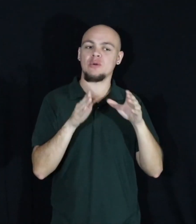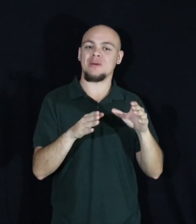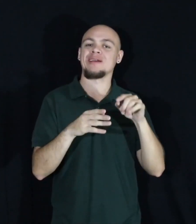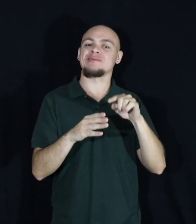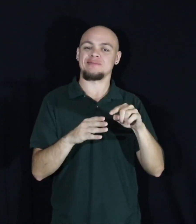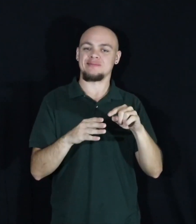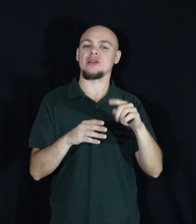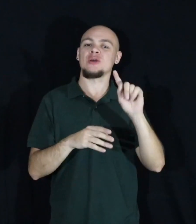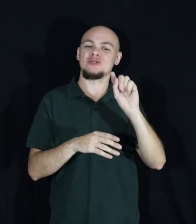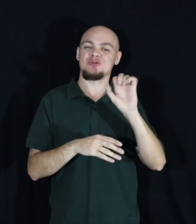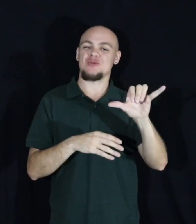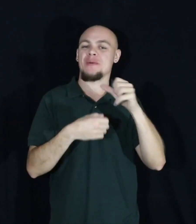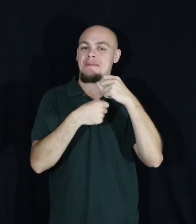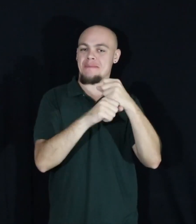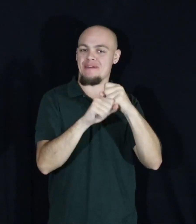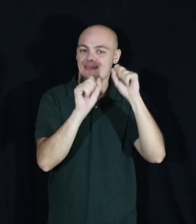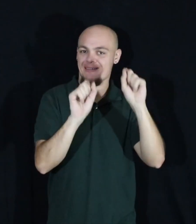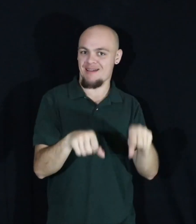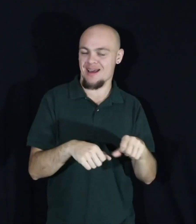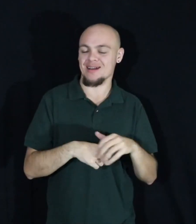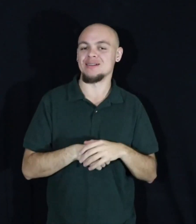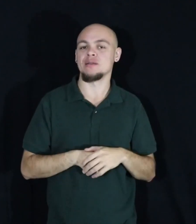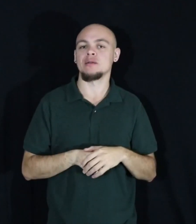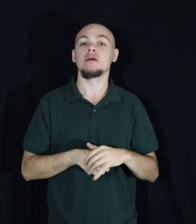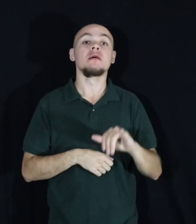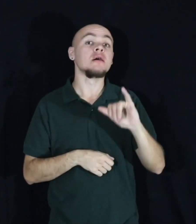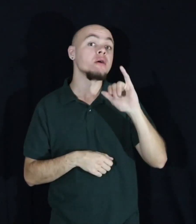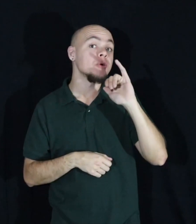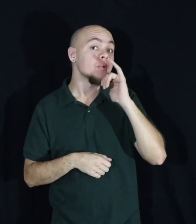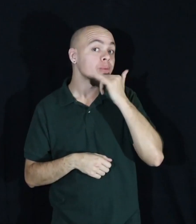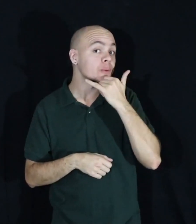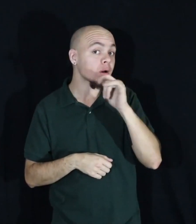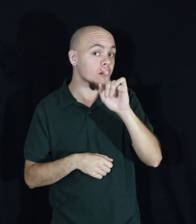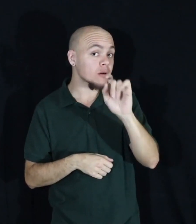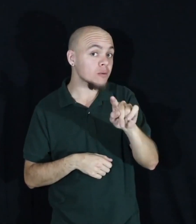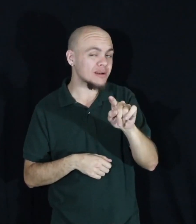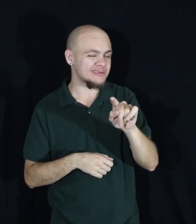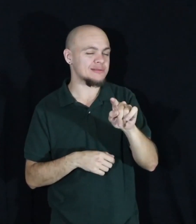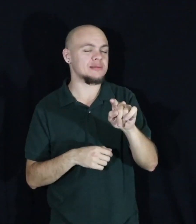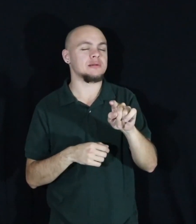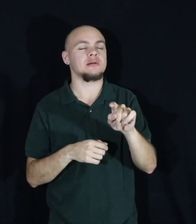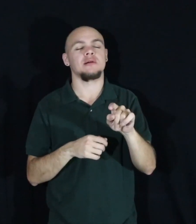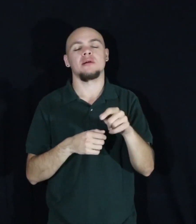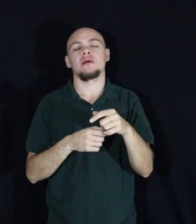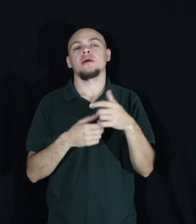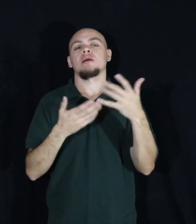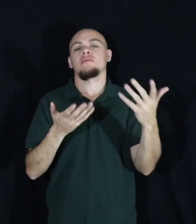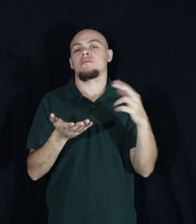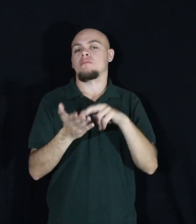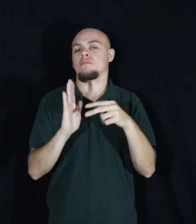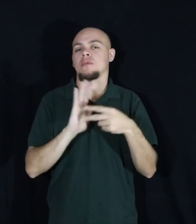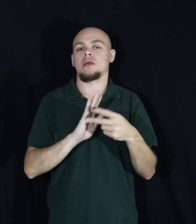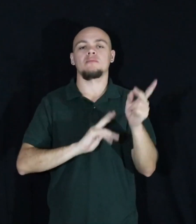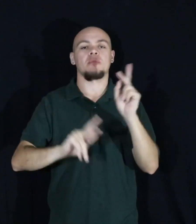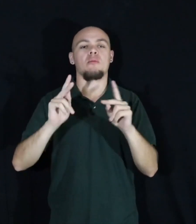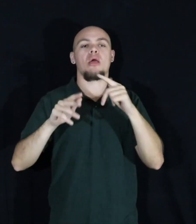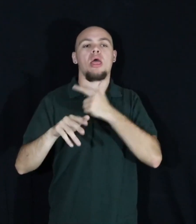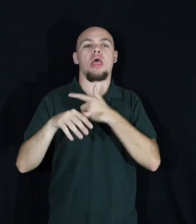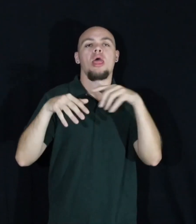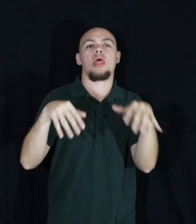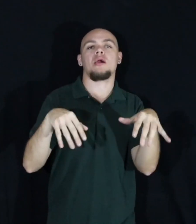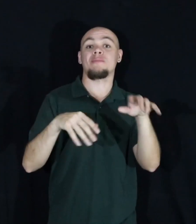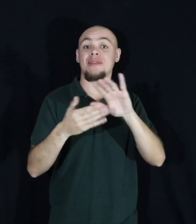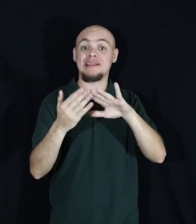making toys. The wrong question can lead to inaction, but a city asking the